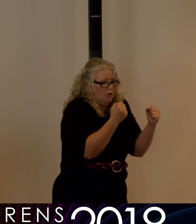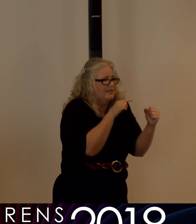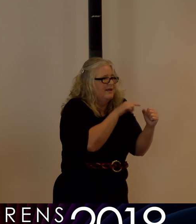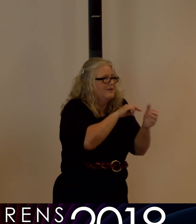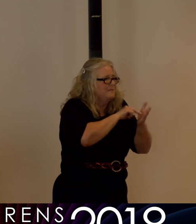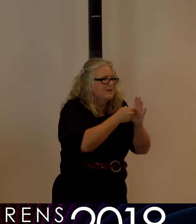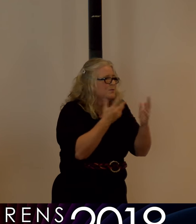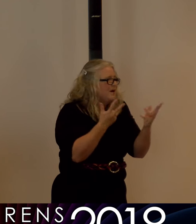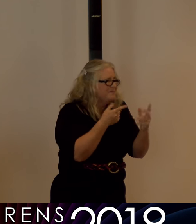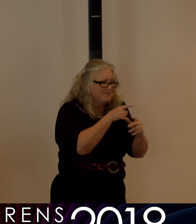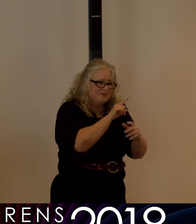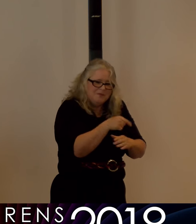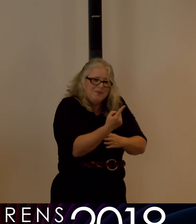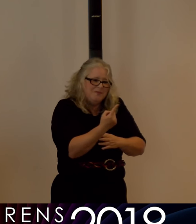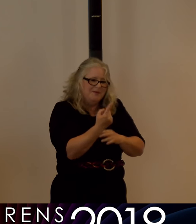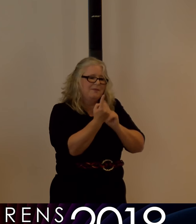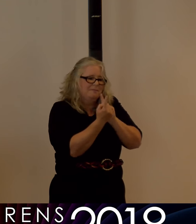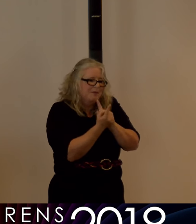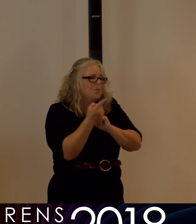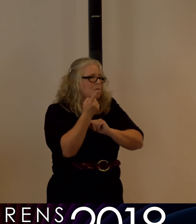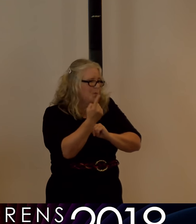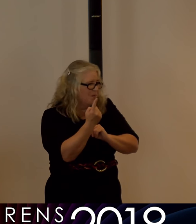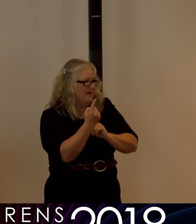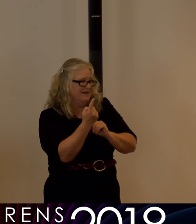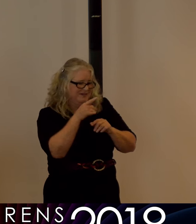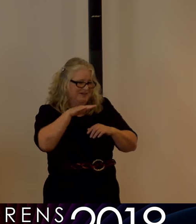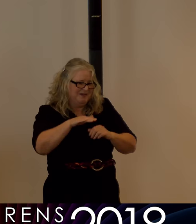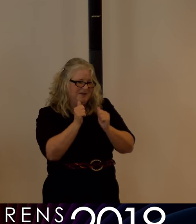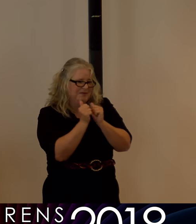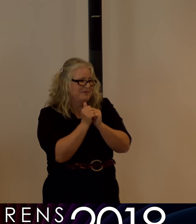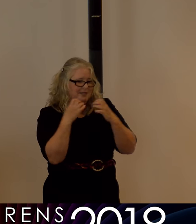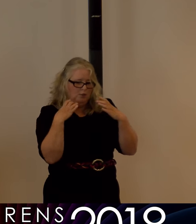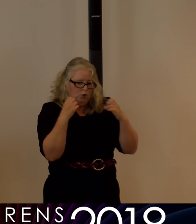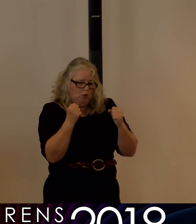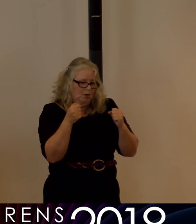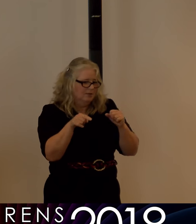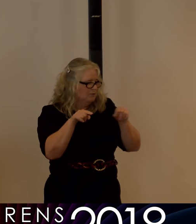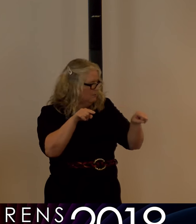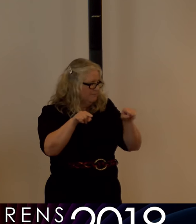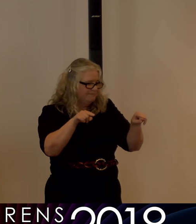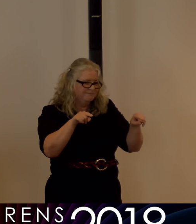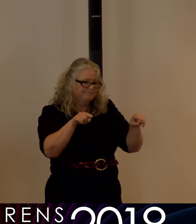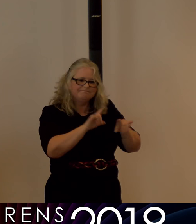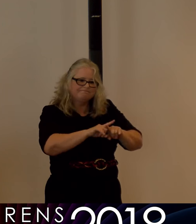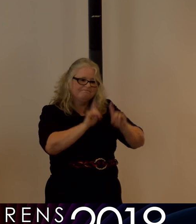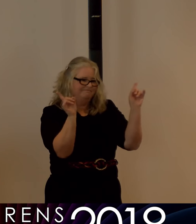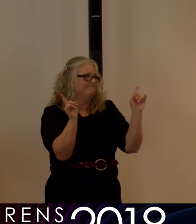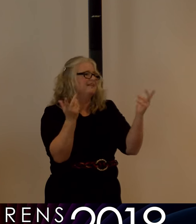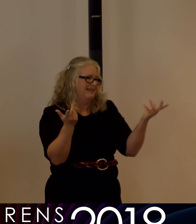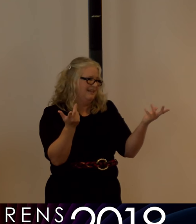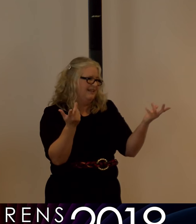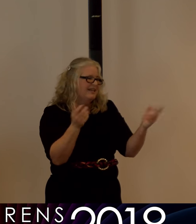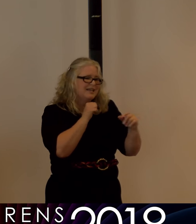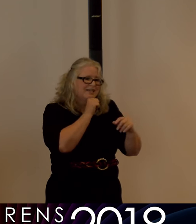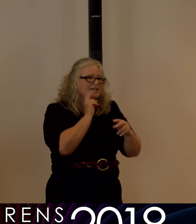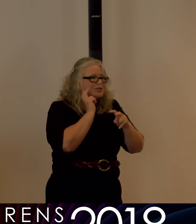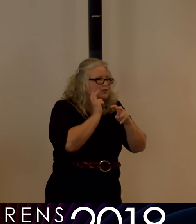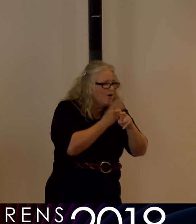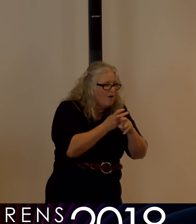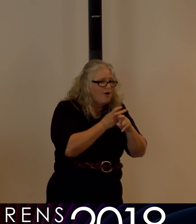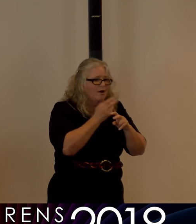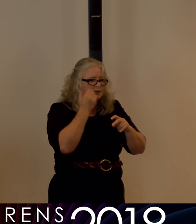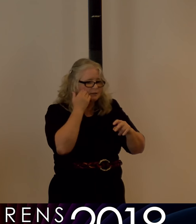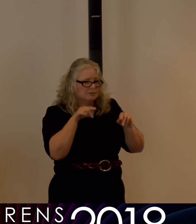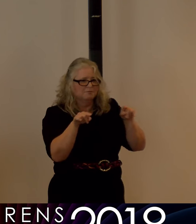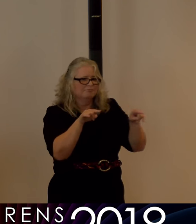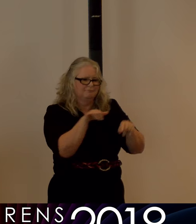one to the next, at least on a global scale. You can look at individual features, but it's really hard to lump them